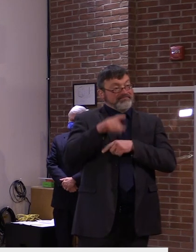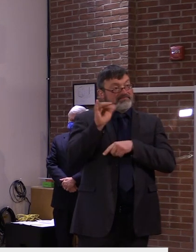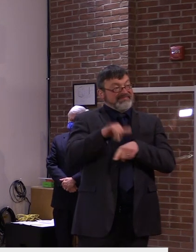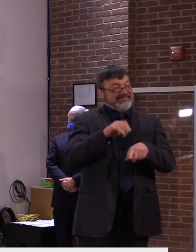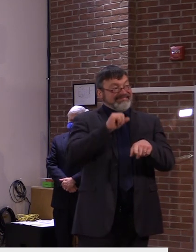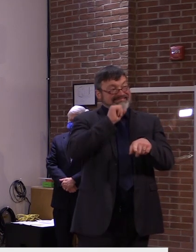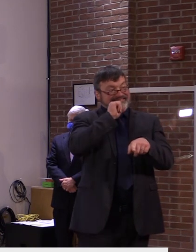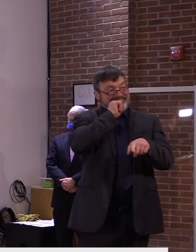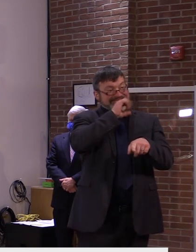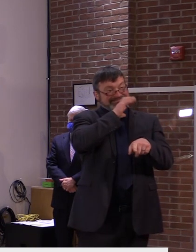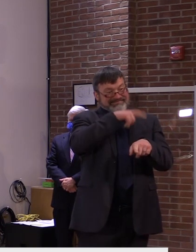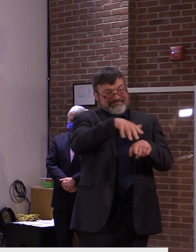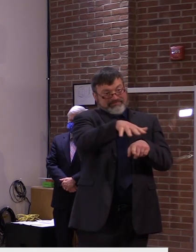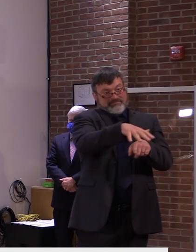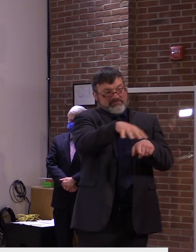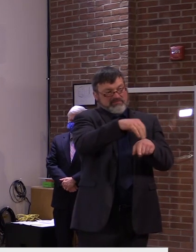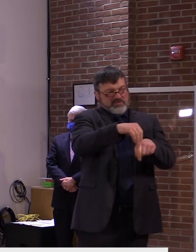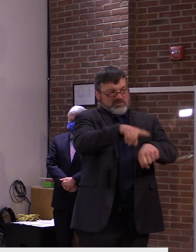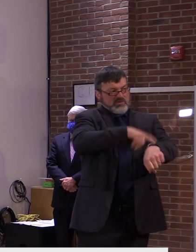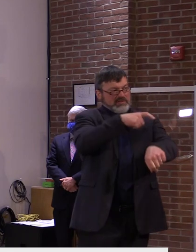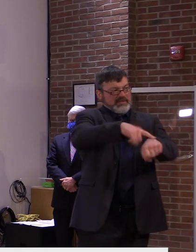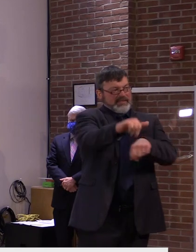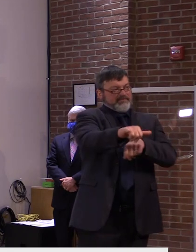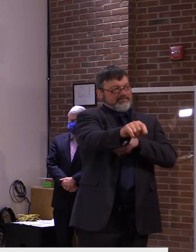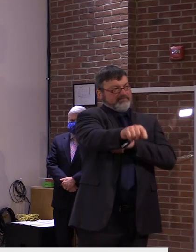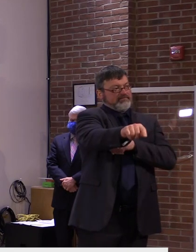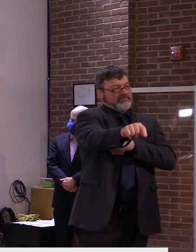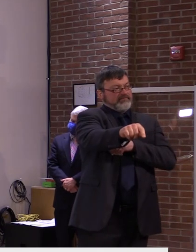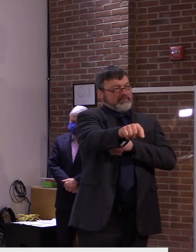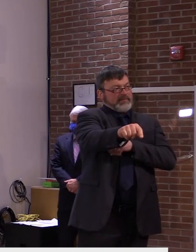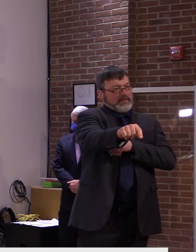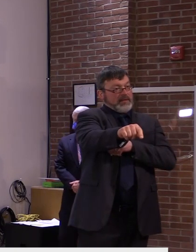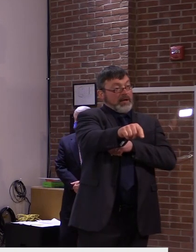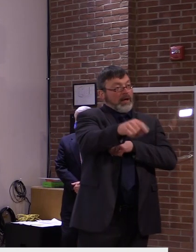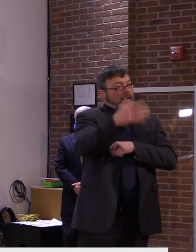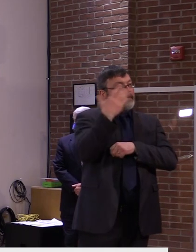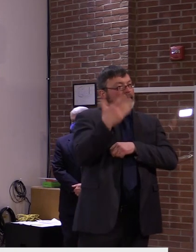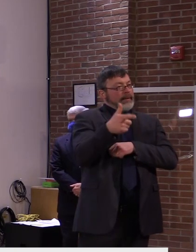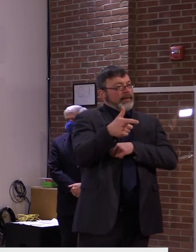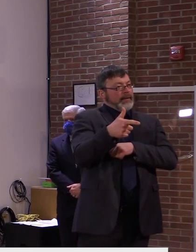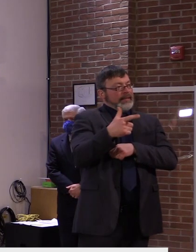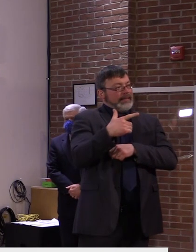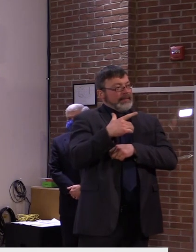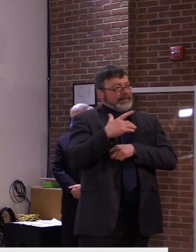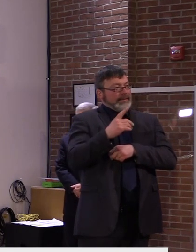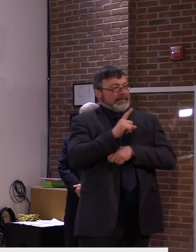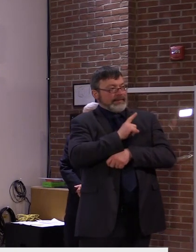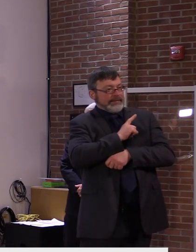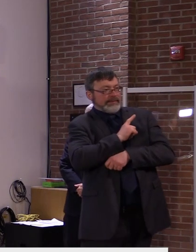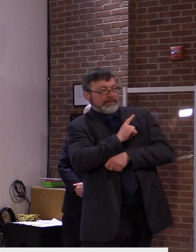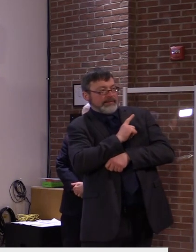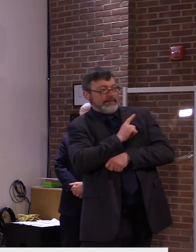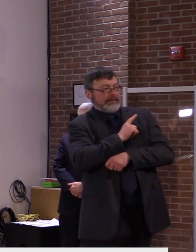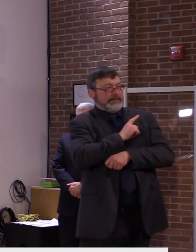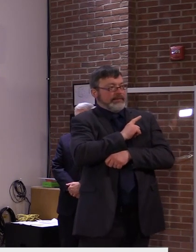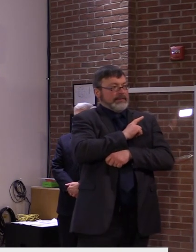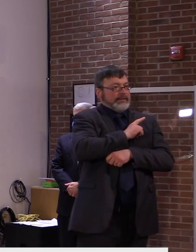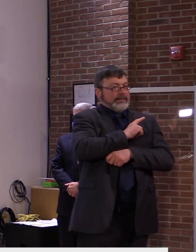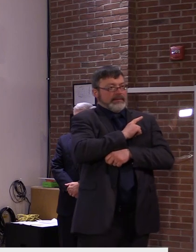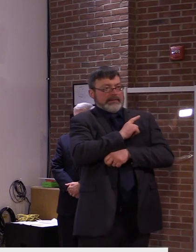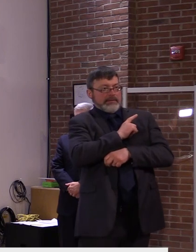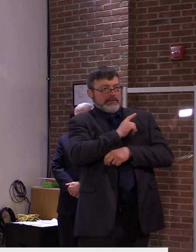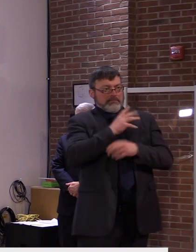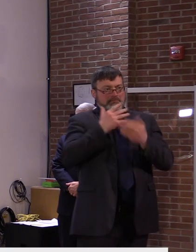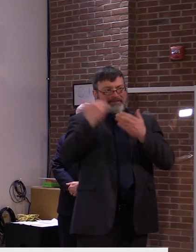may have kind of changed their mind about getting the vaccine and actually, you know, initially refused, but they do want it now. Or maybe, I don't